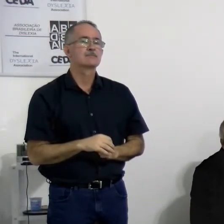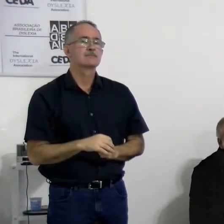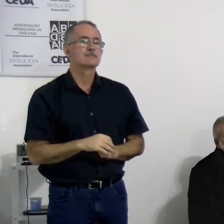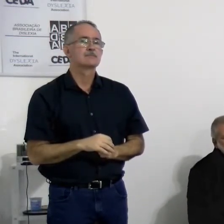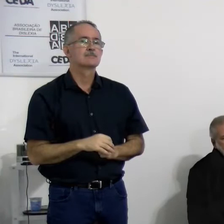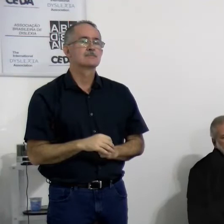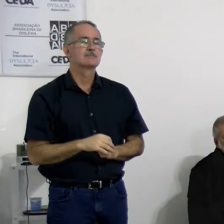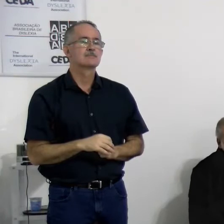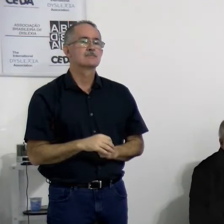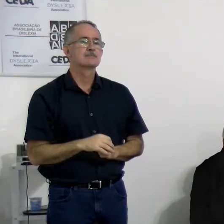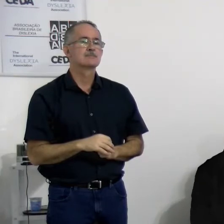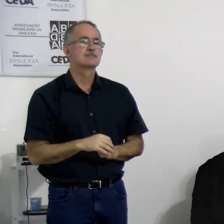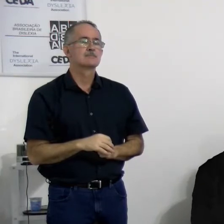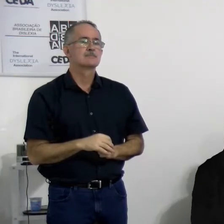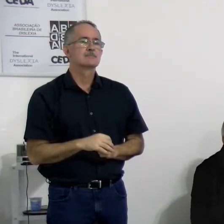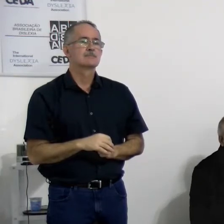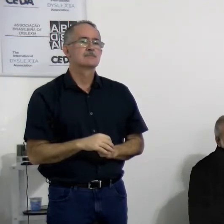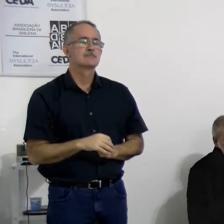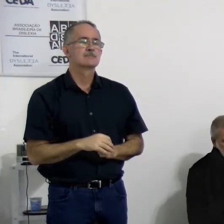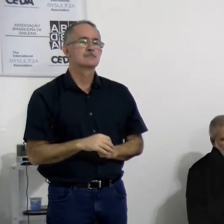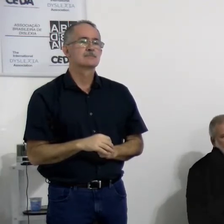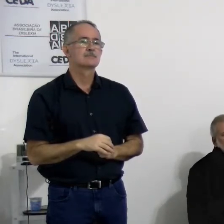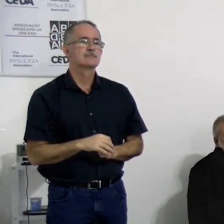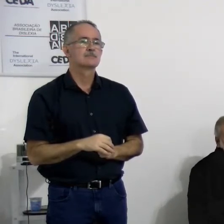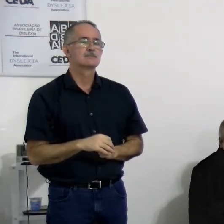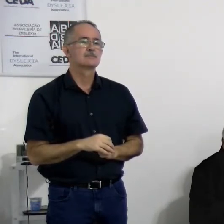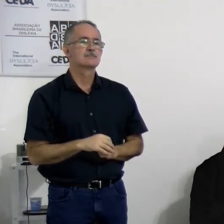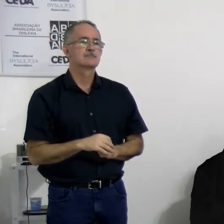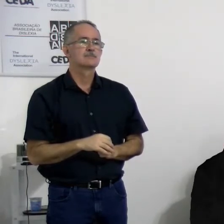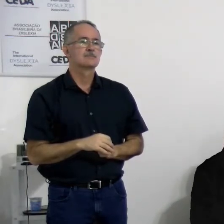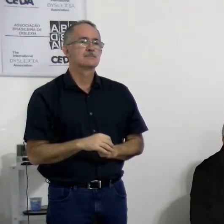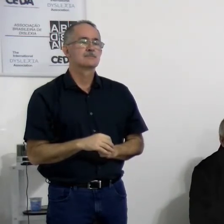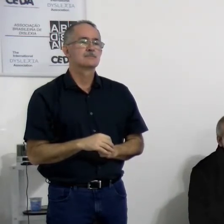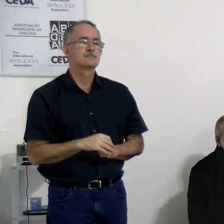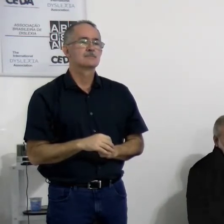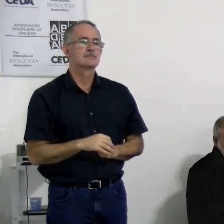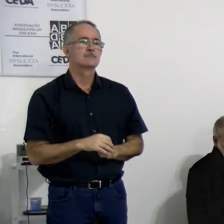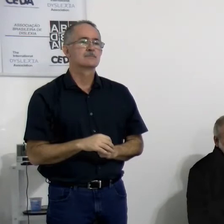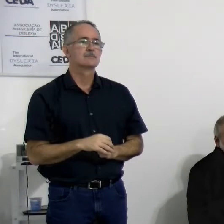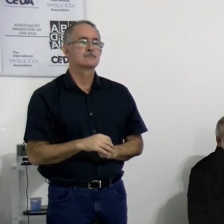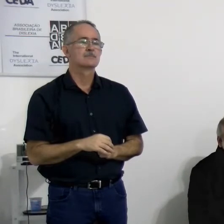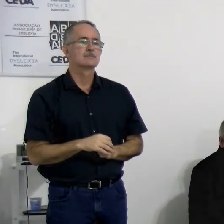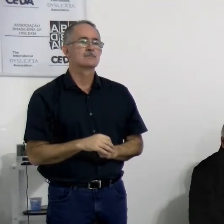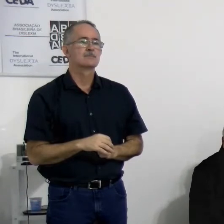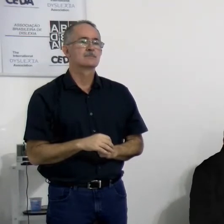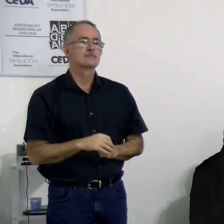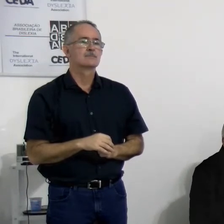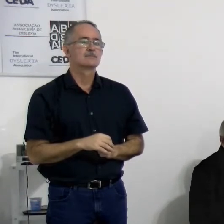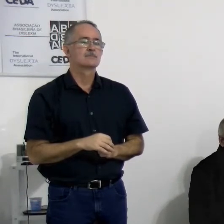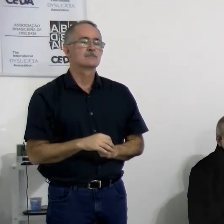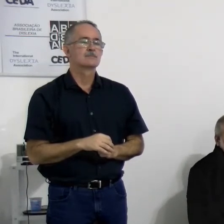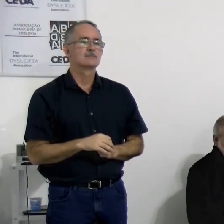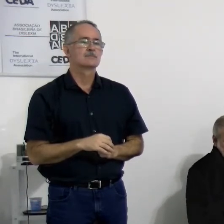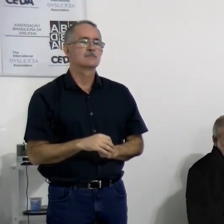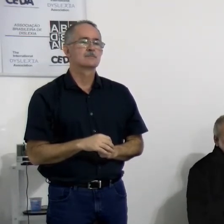speech language program, and I learned a lot about the mistakes that we have to avoid when we're